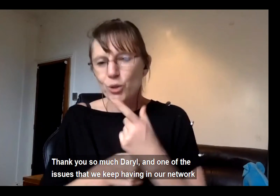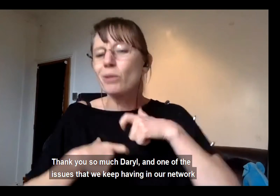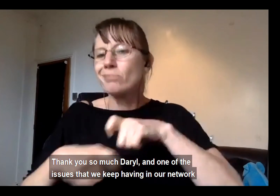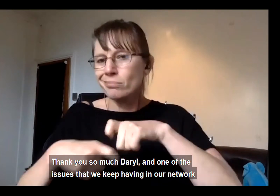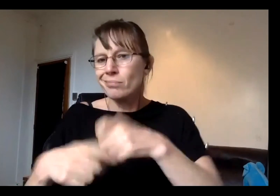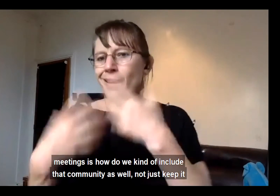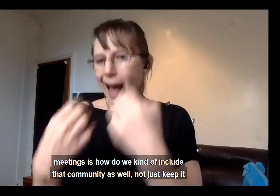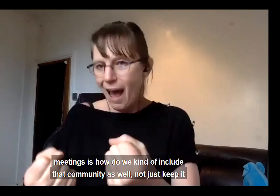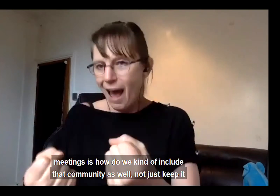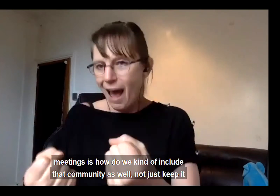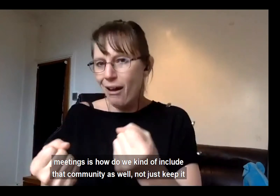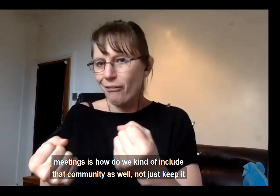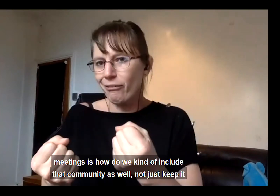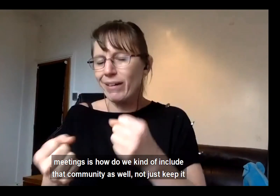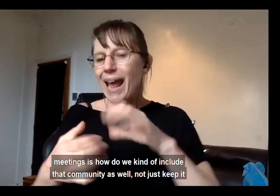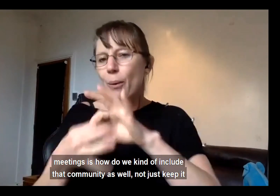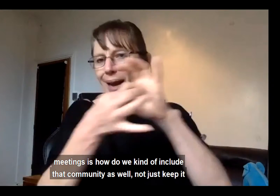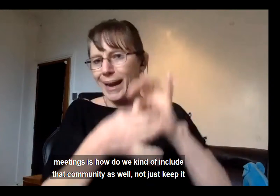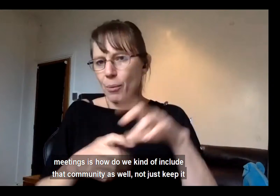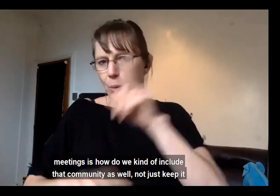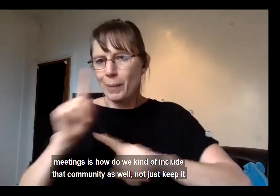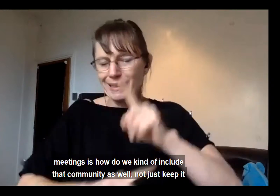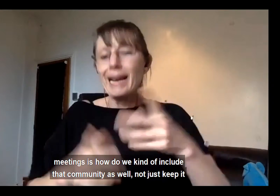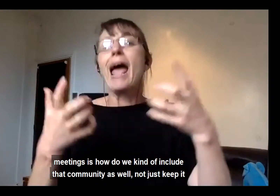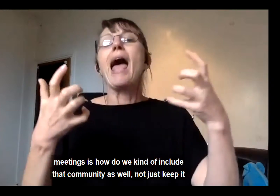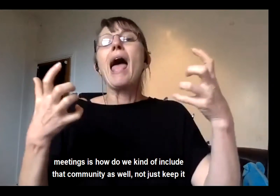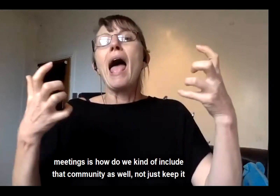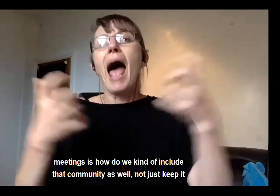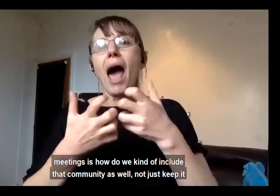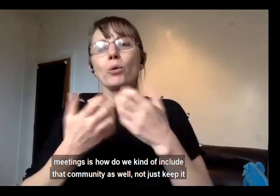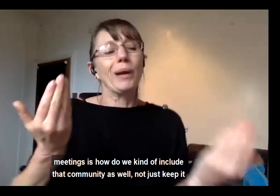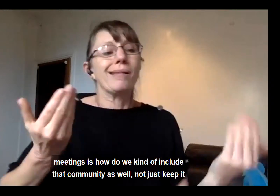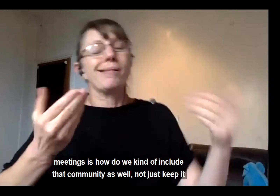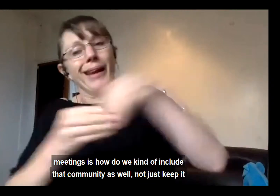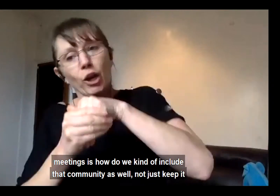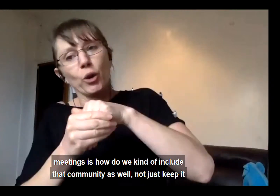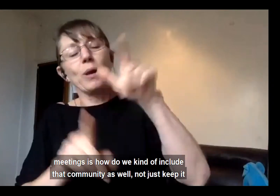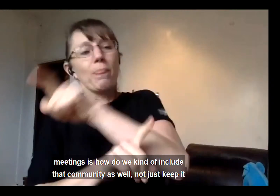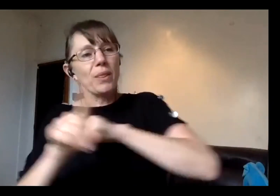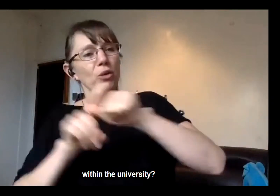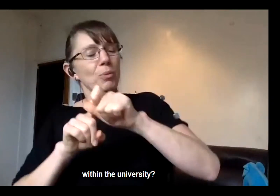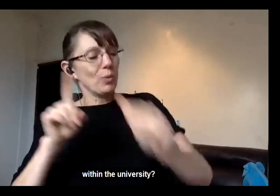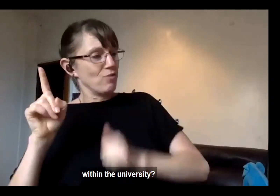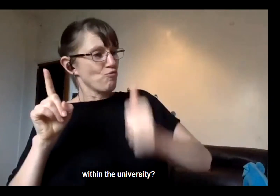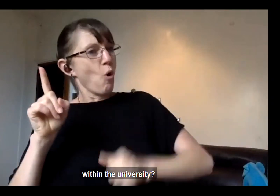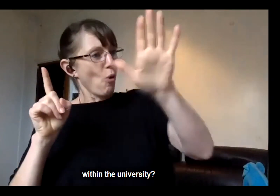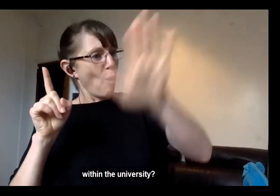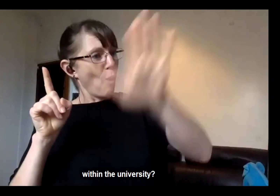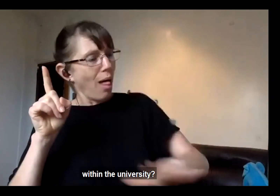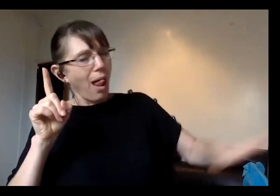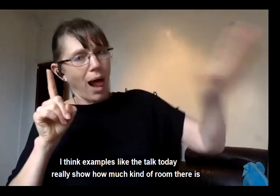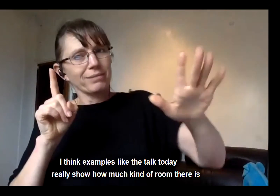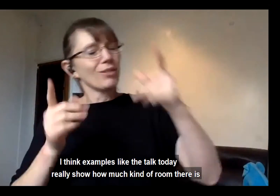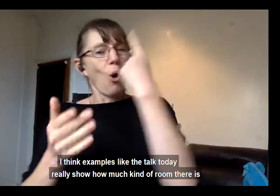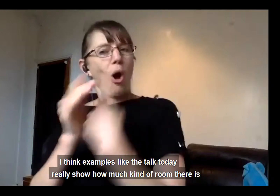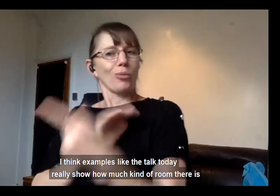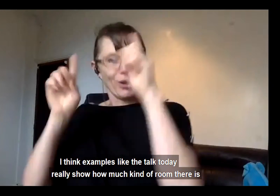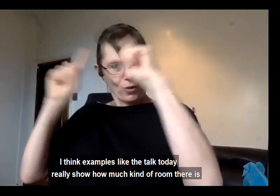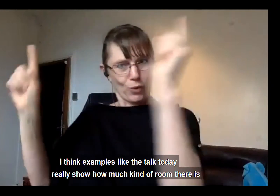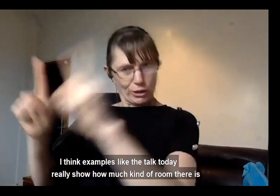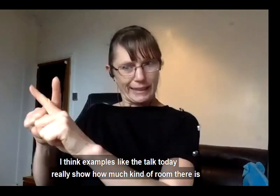in our network meetings is how do we kind of include that community as well, not just keep it within the university. And I